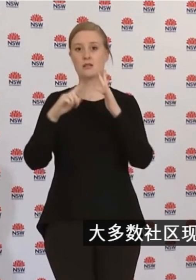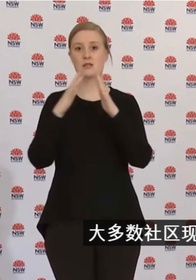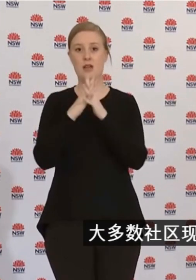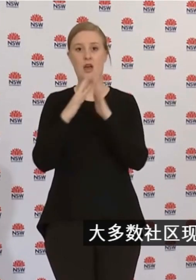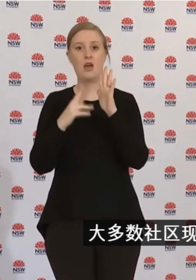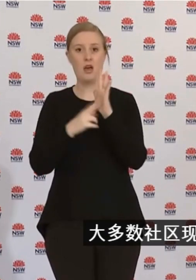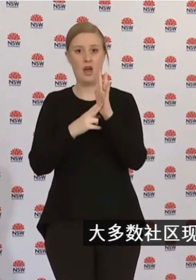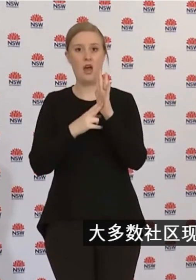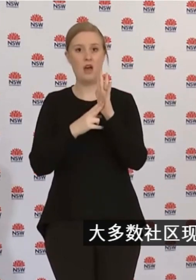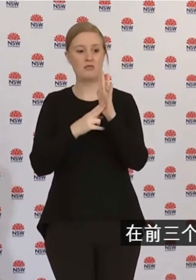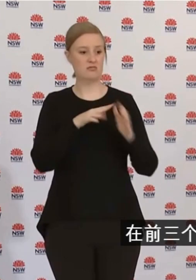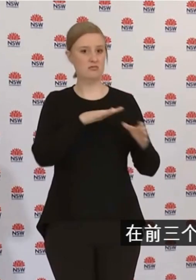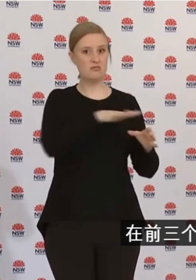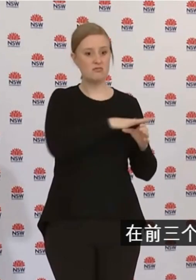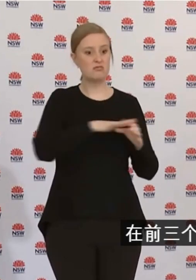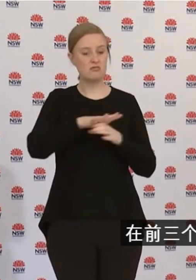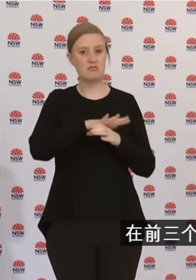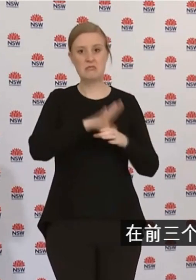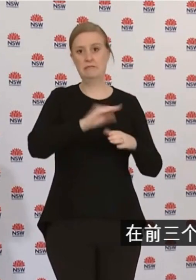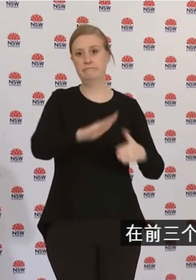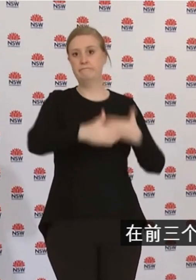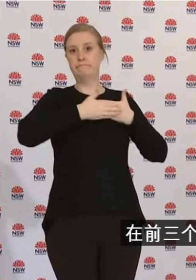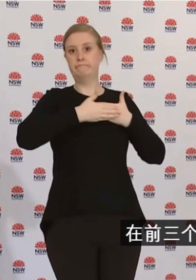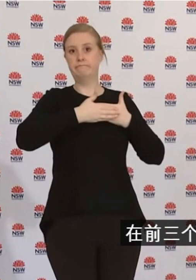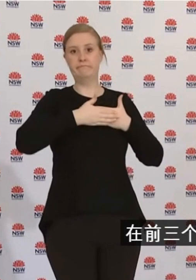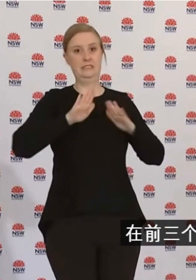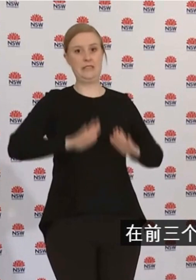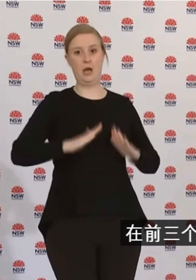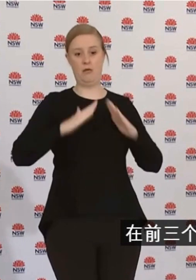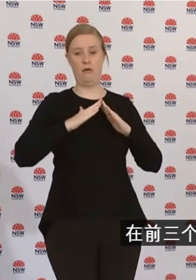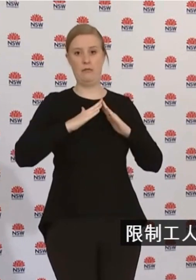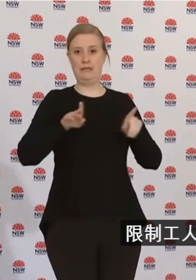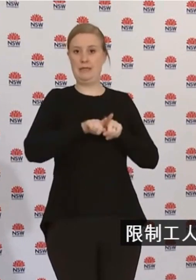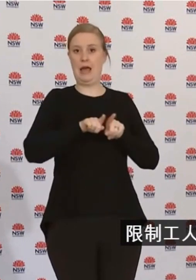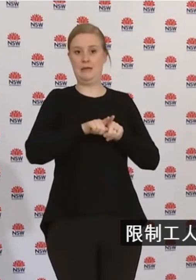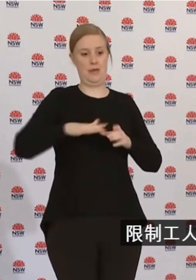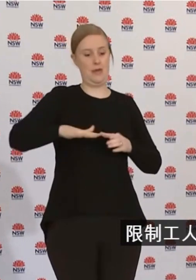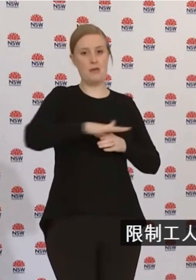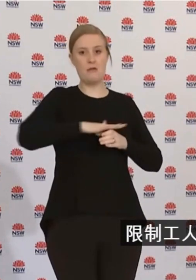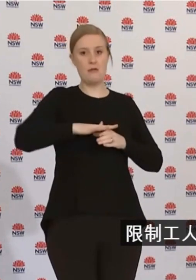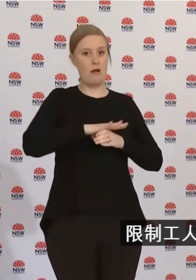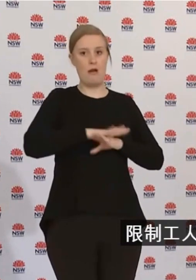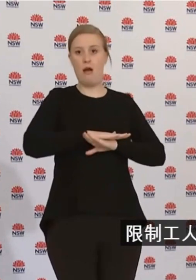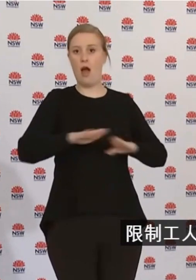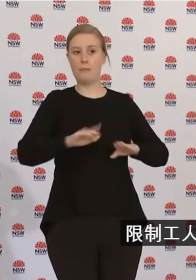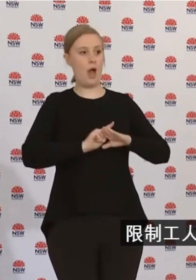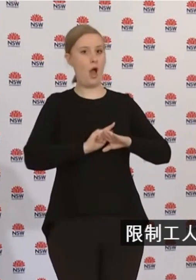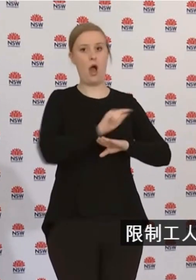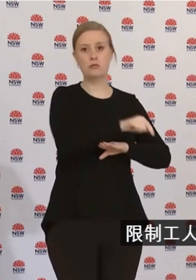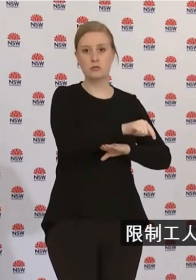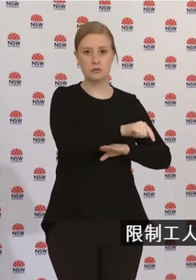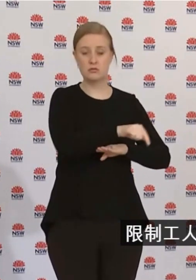very familiar now with the restrictions that have operated in the first three local government areas, restricting workers from leaving